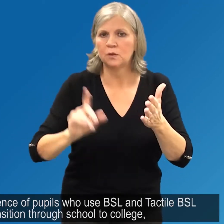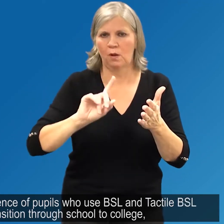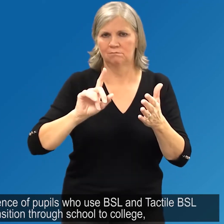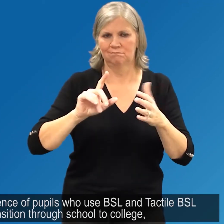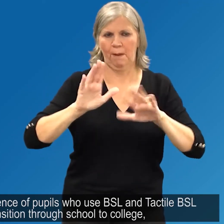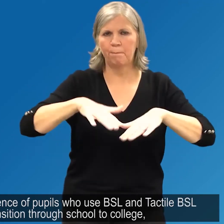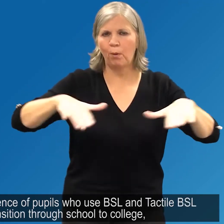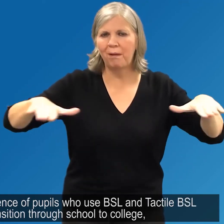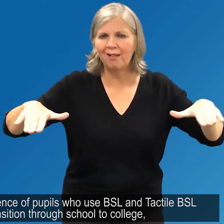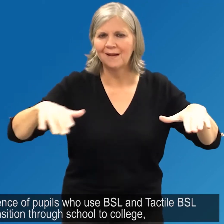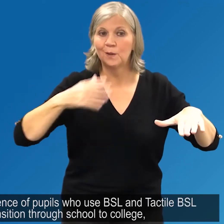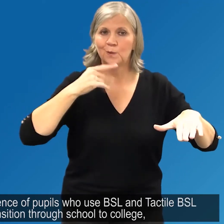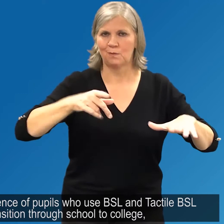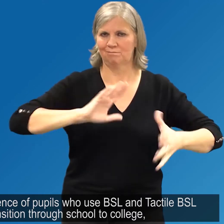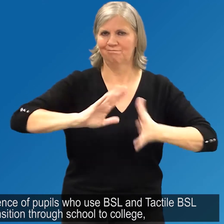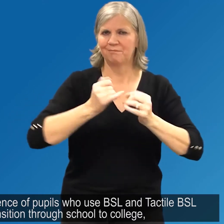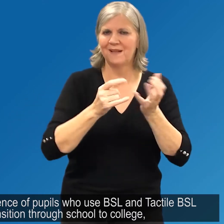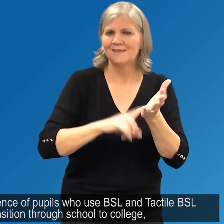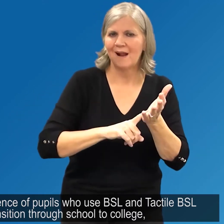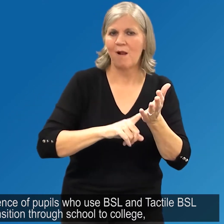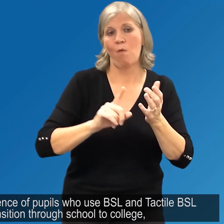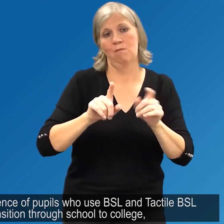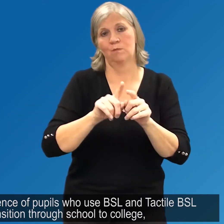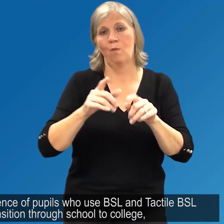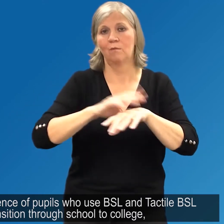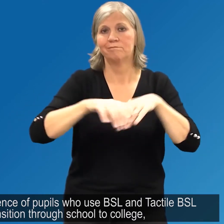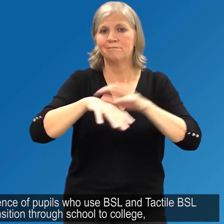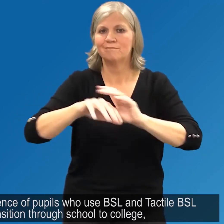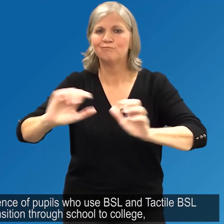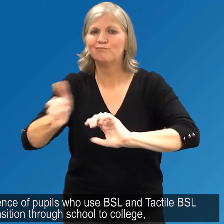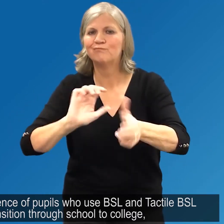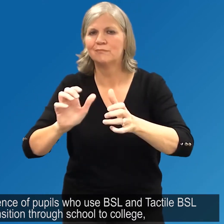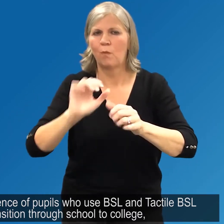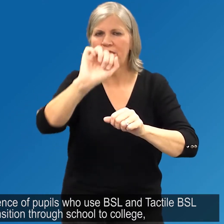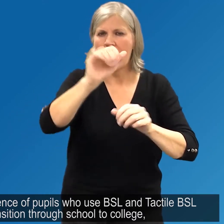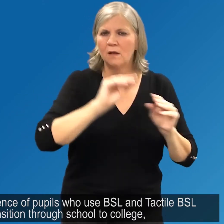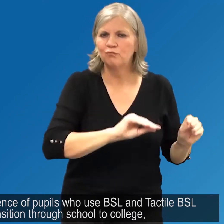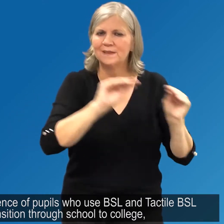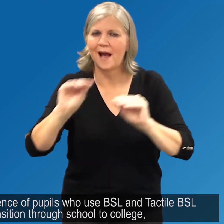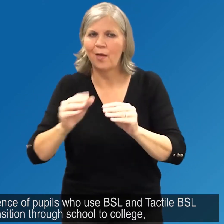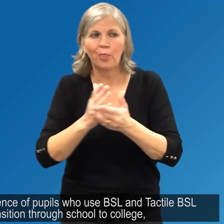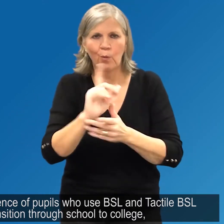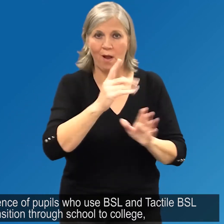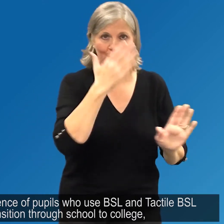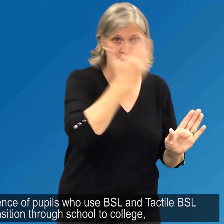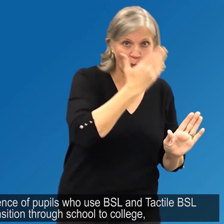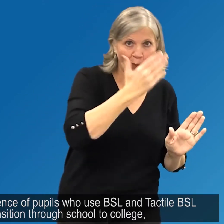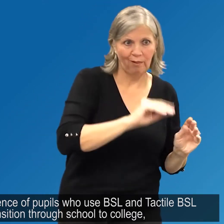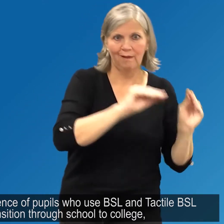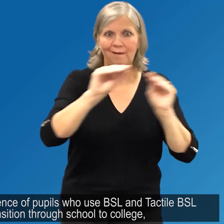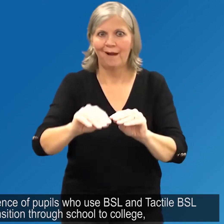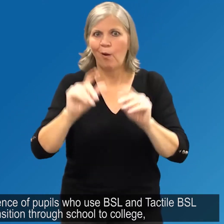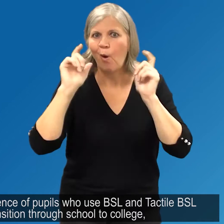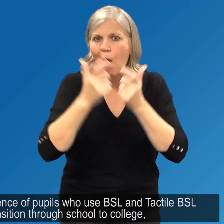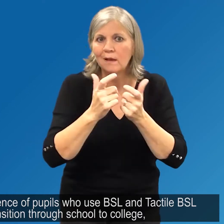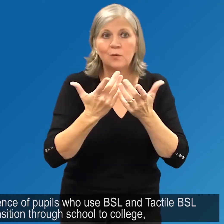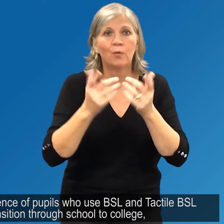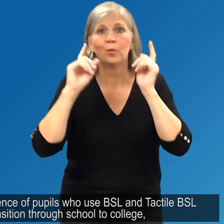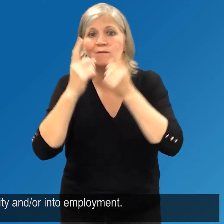Improve the experience of pupils who use BSL and tactile BSL, their transition through school to college, university and/or